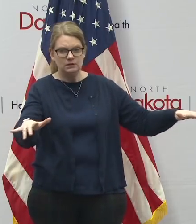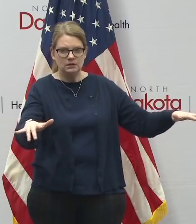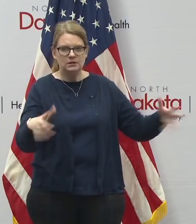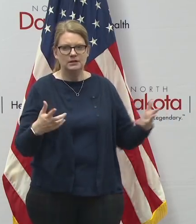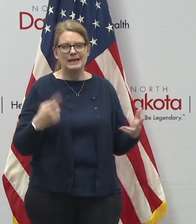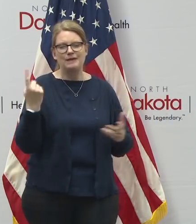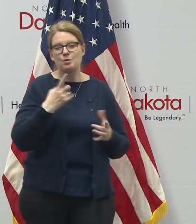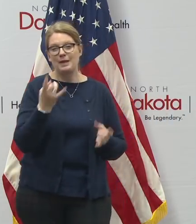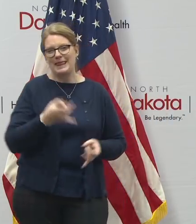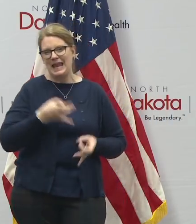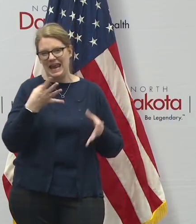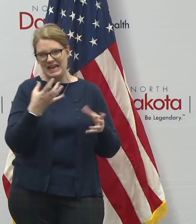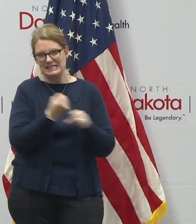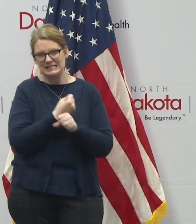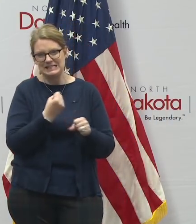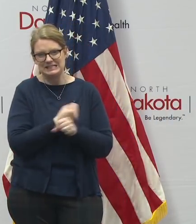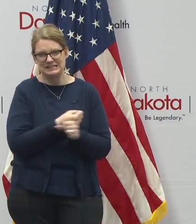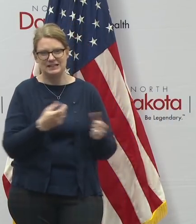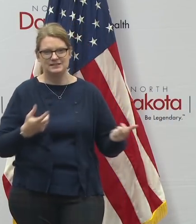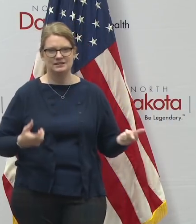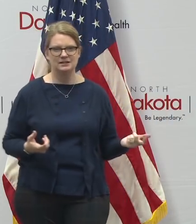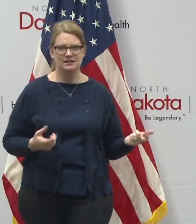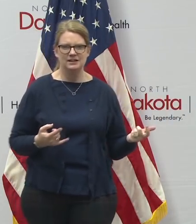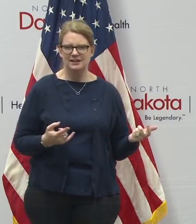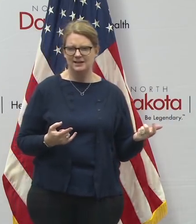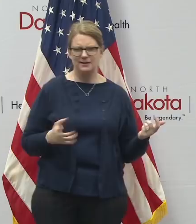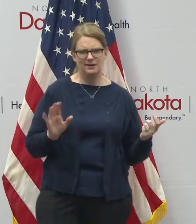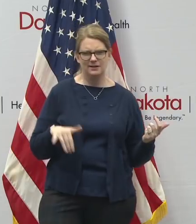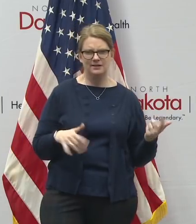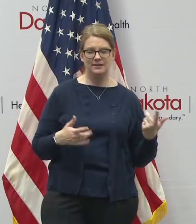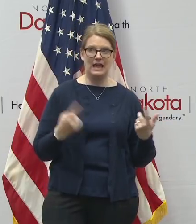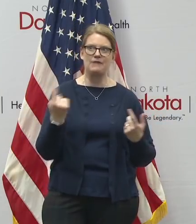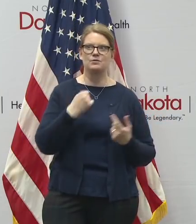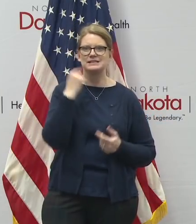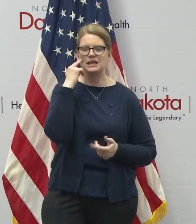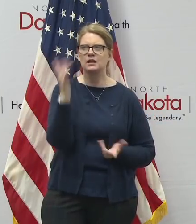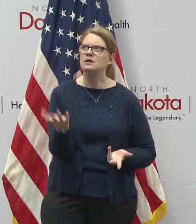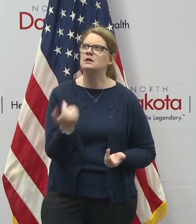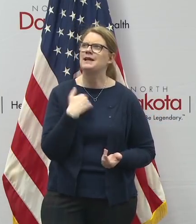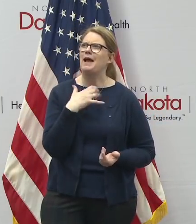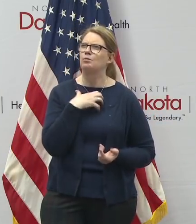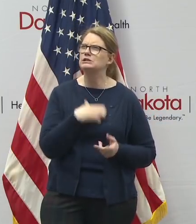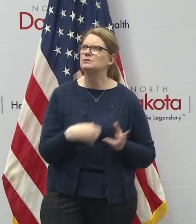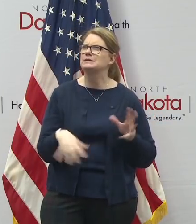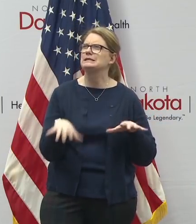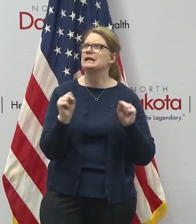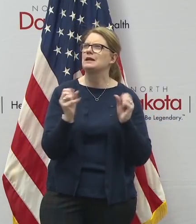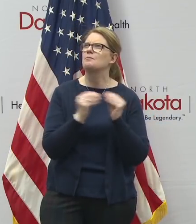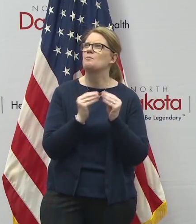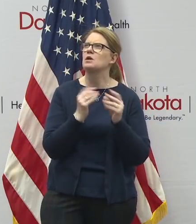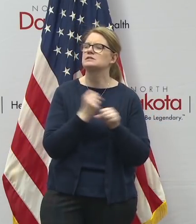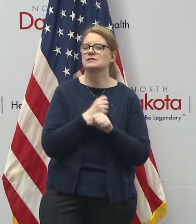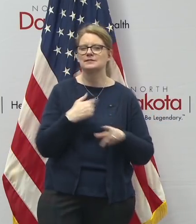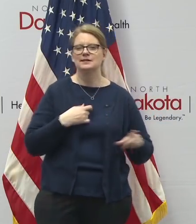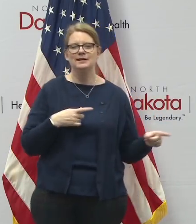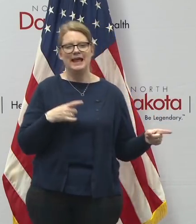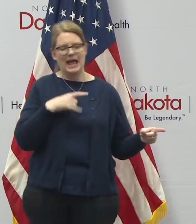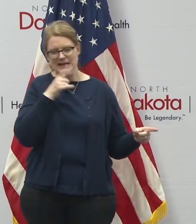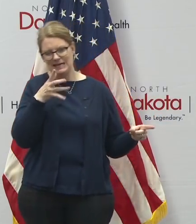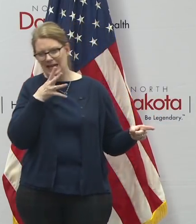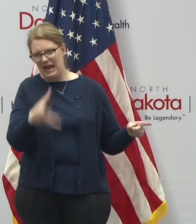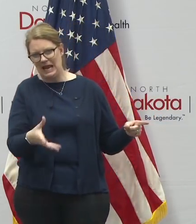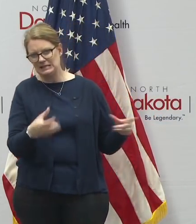hated statistics, maybe you wish that everybody would have taken like 3 more classes. But actually, I didn't hate statistics. You guys probably know that.